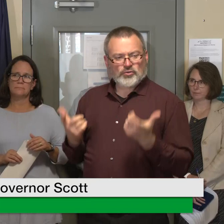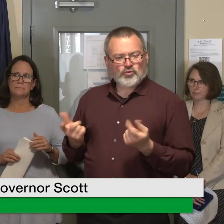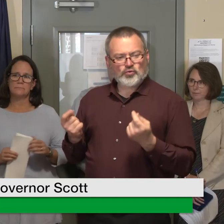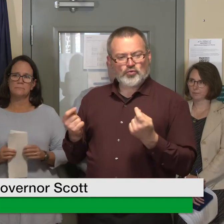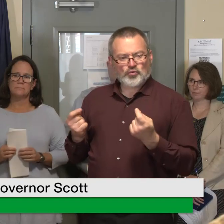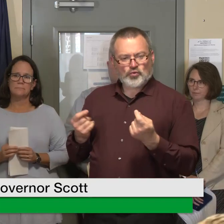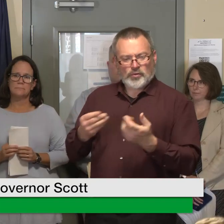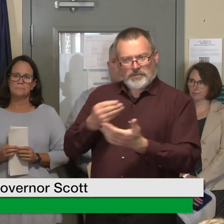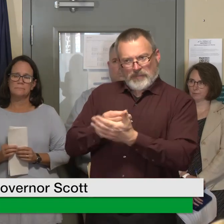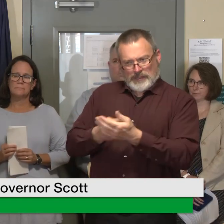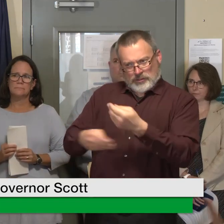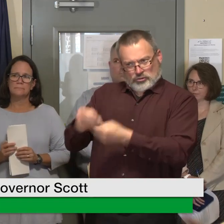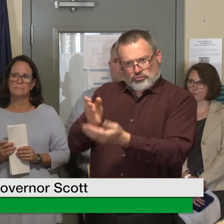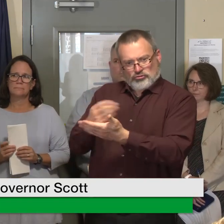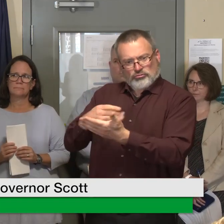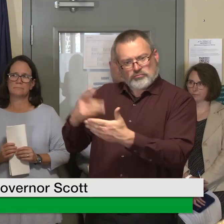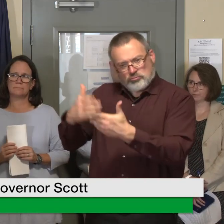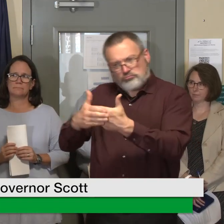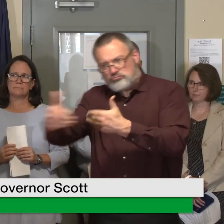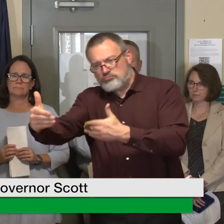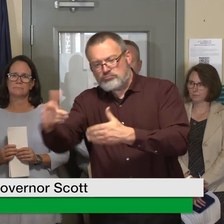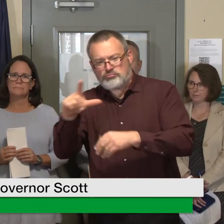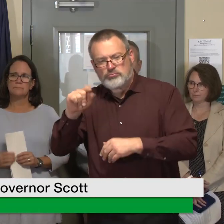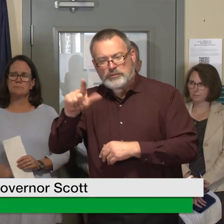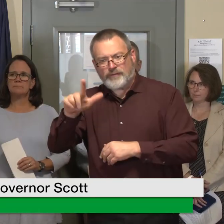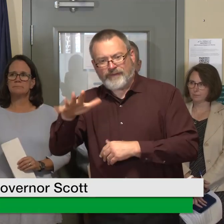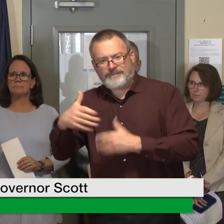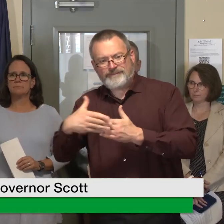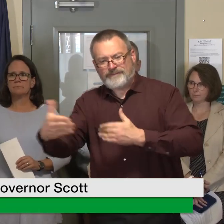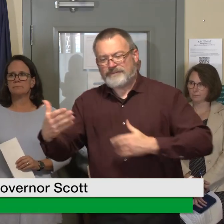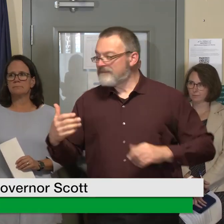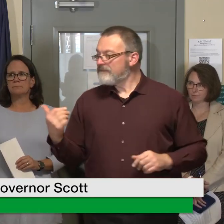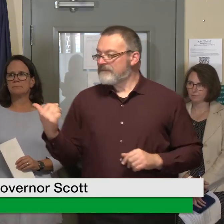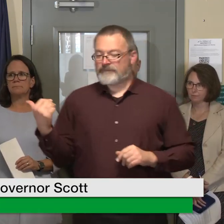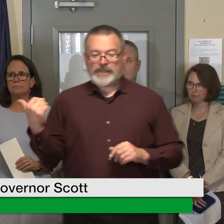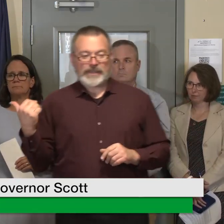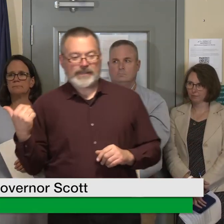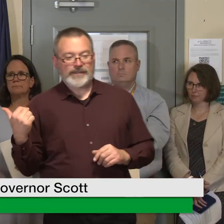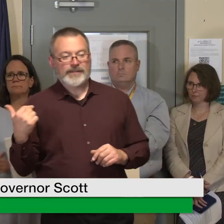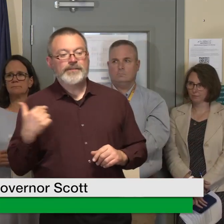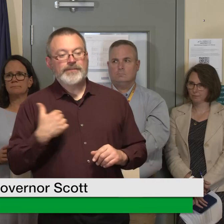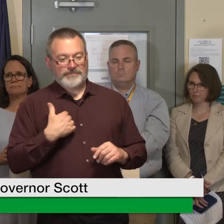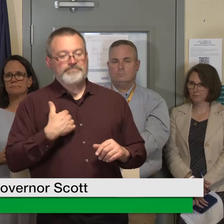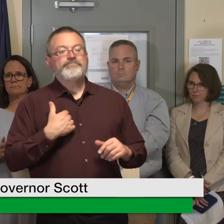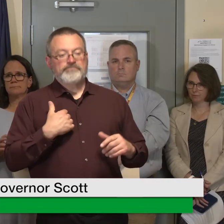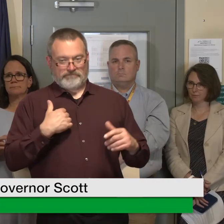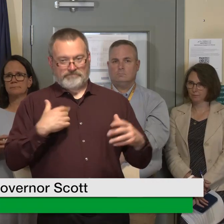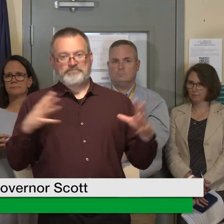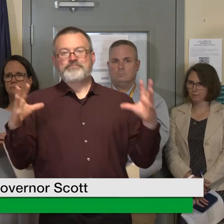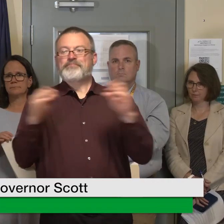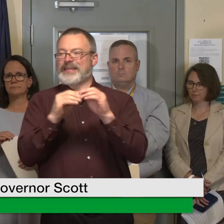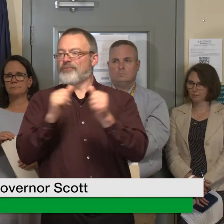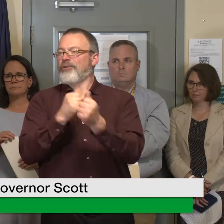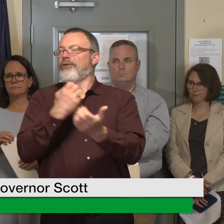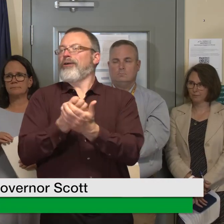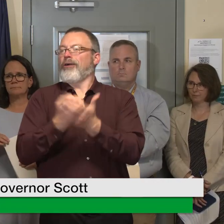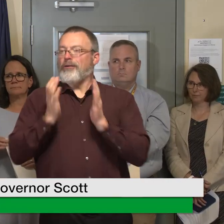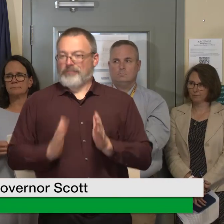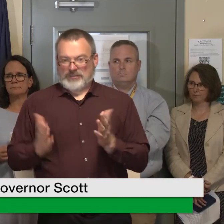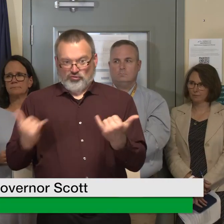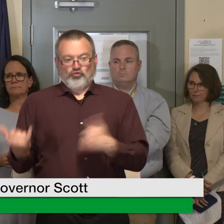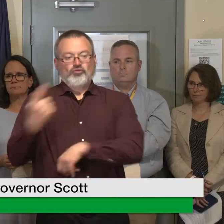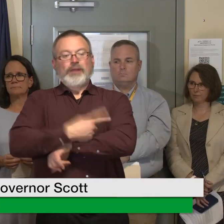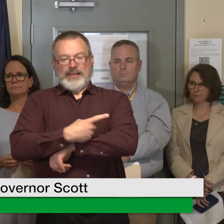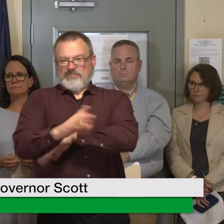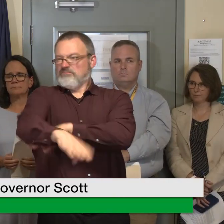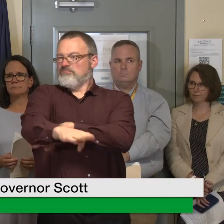Yeah, I'm next year's. Going to be meeting with the economists today, as a matter of fact, later on,